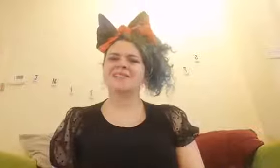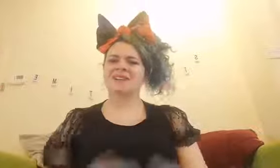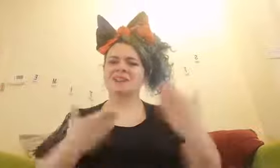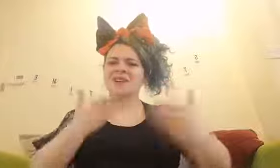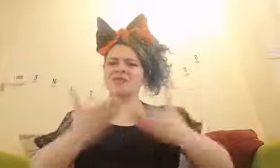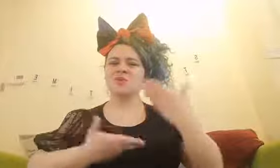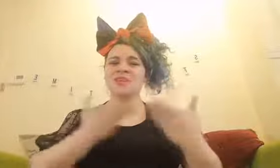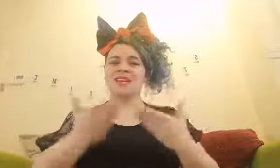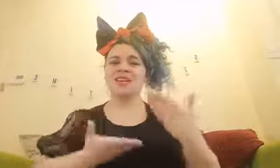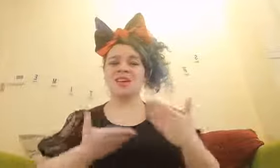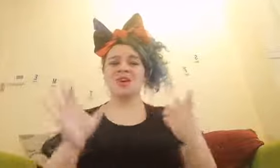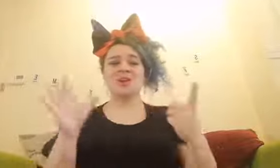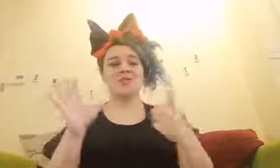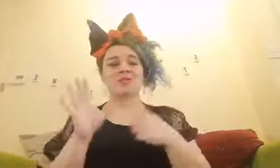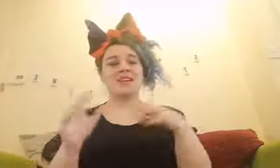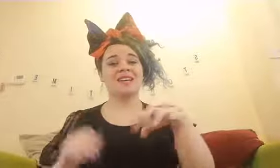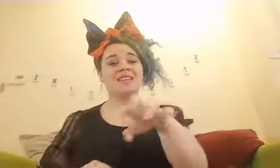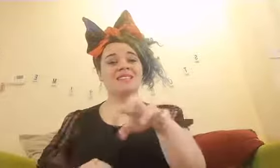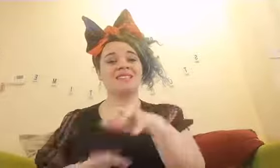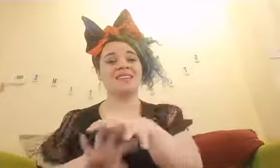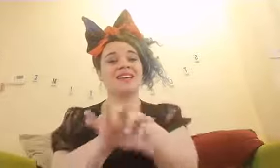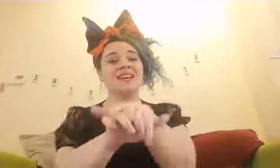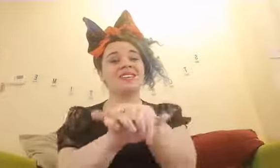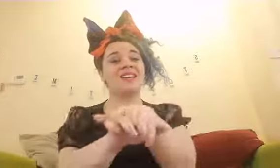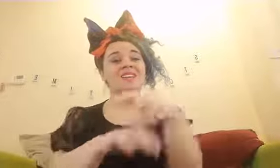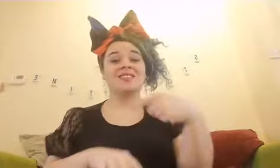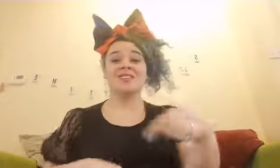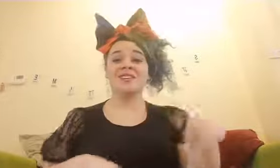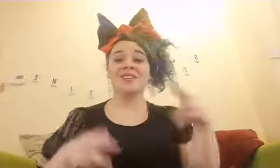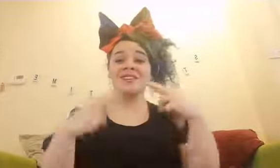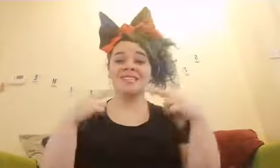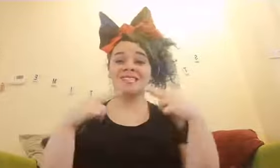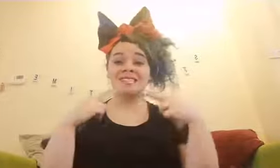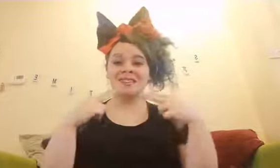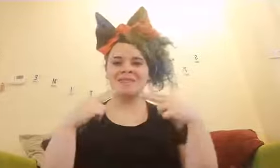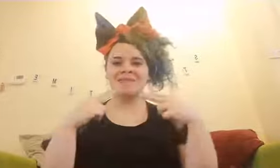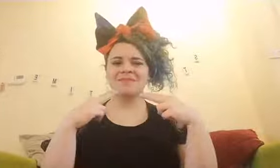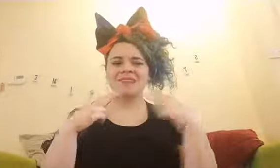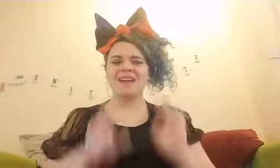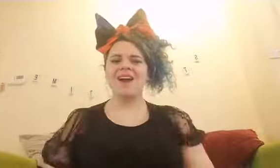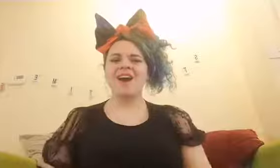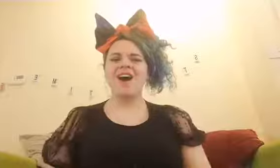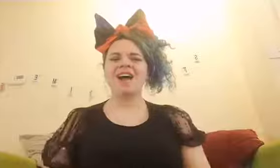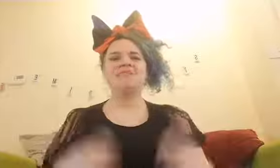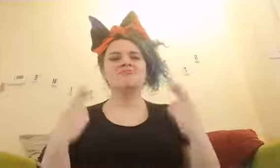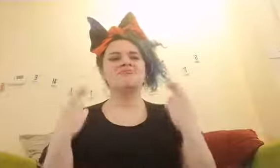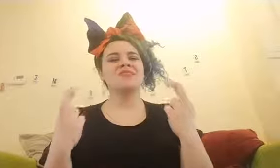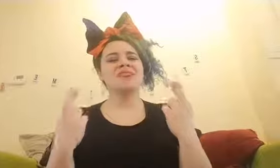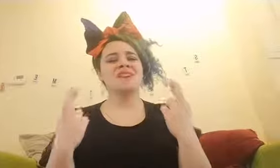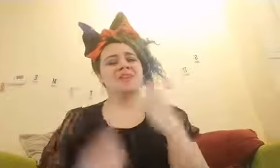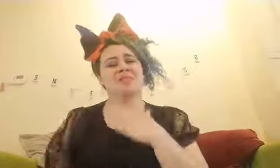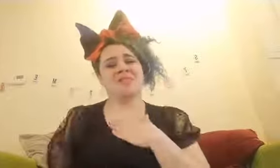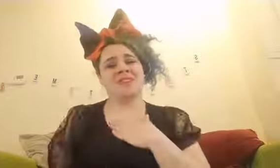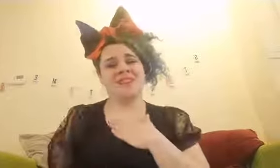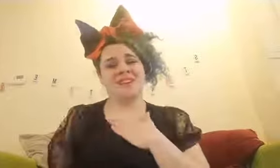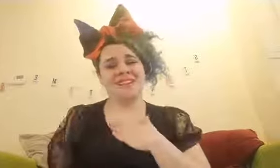my story of Anansi and Turtle go to dinner. I really hope that you liked